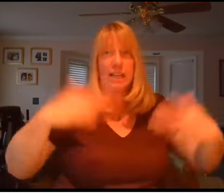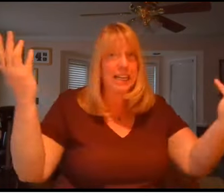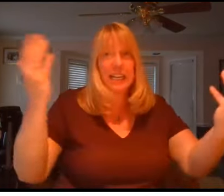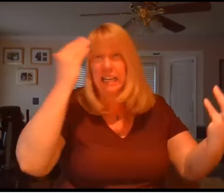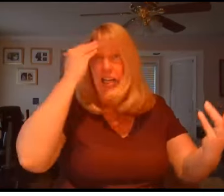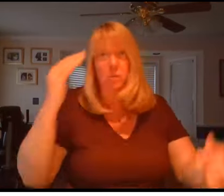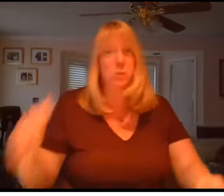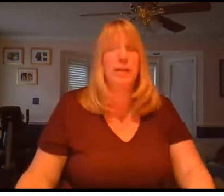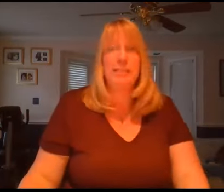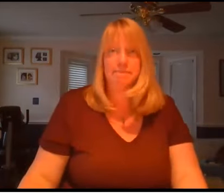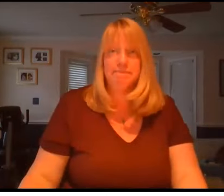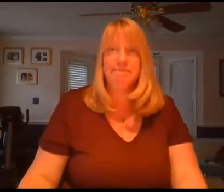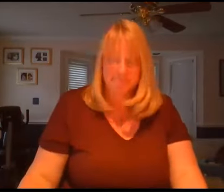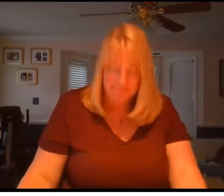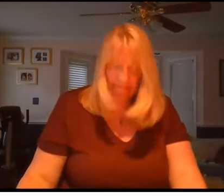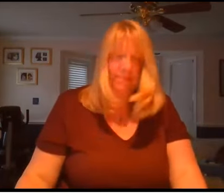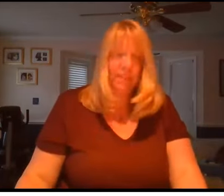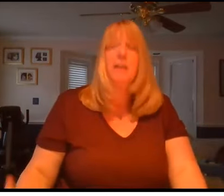Hopefully sign English.